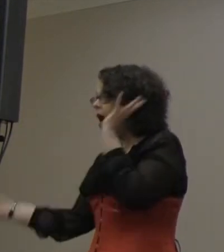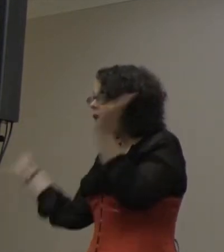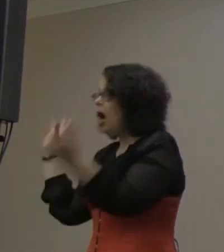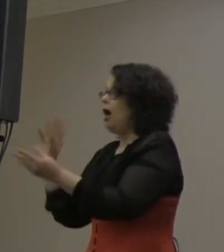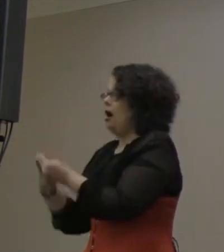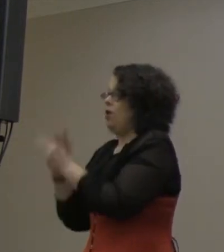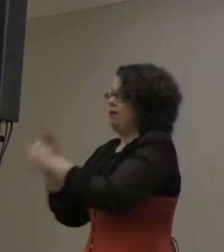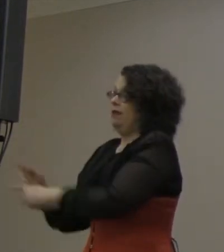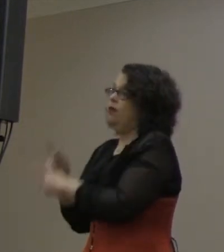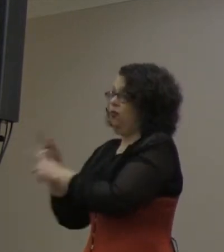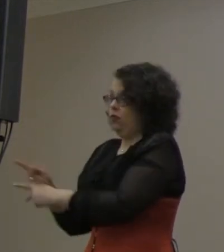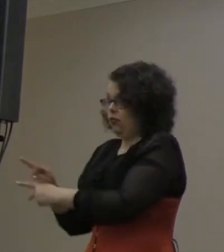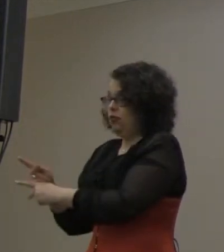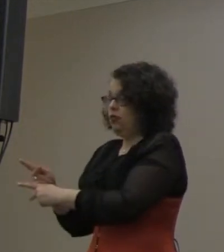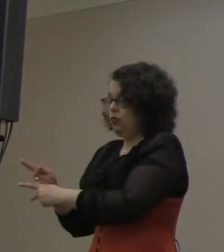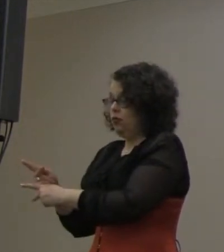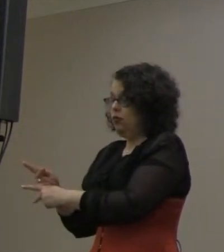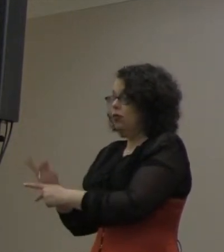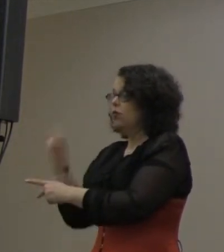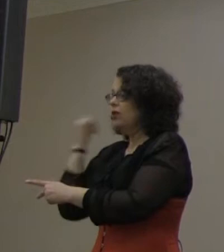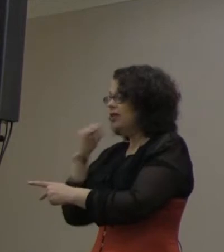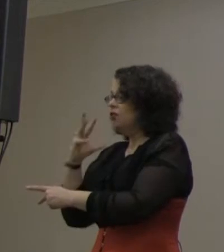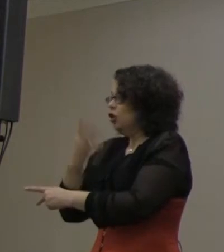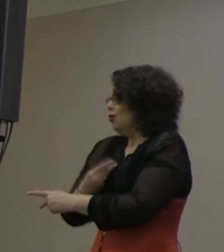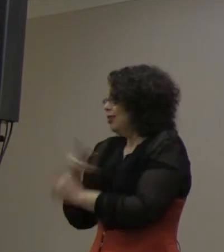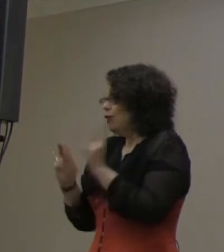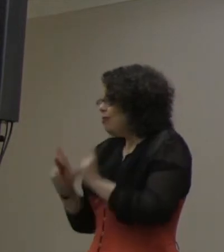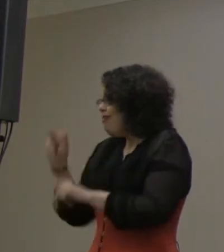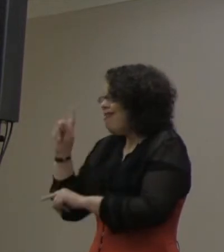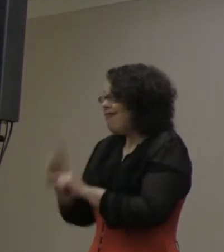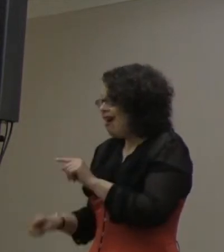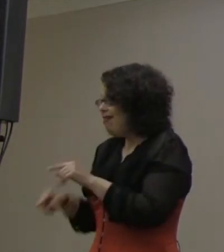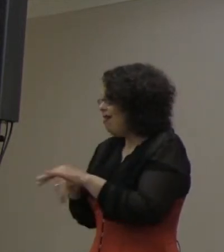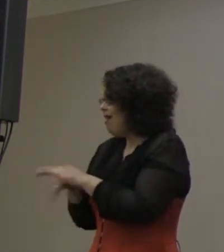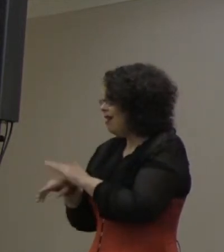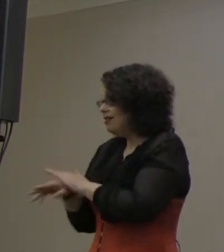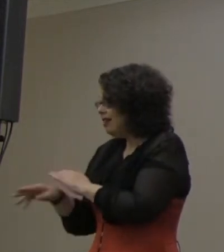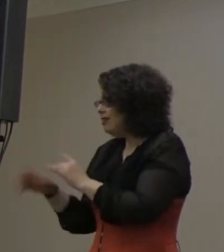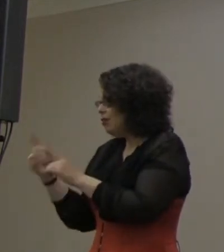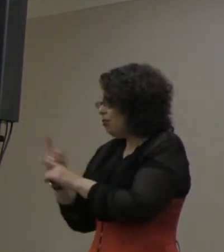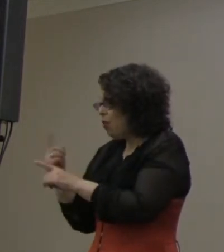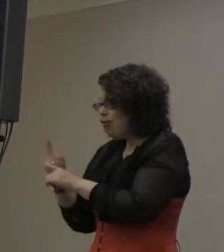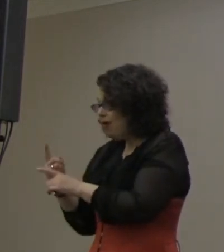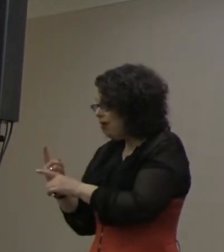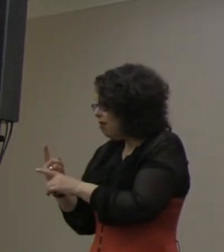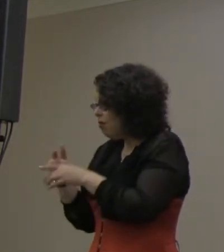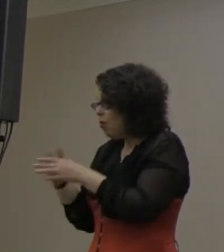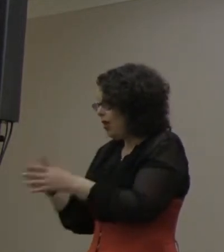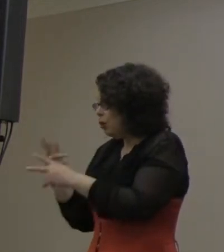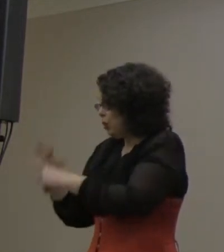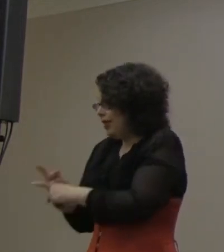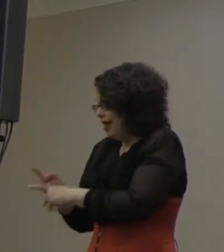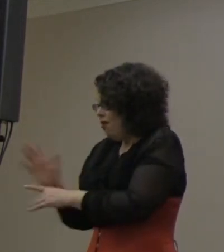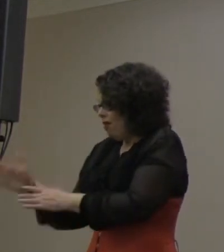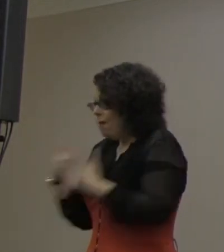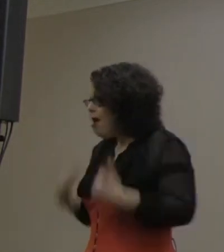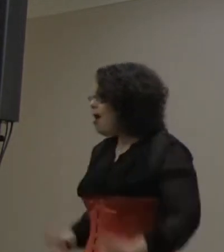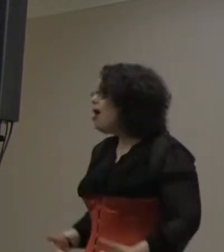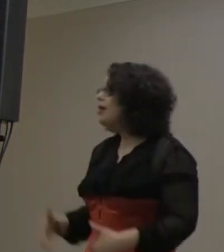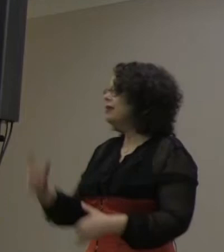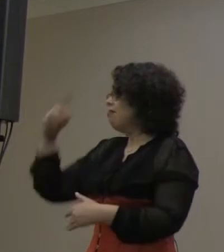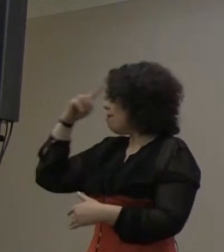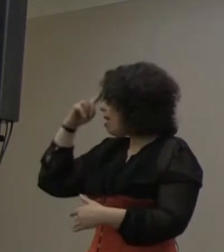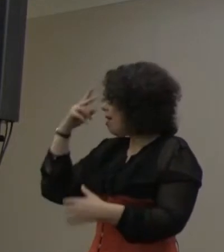comprehensive care. If transgender people cannot get access to the appropriate means to take care of their bodies and